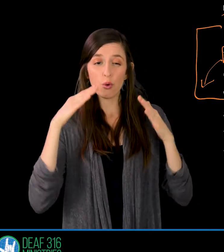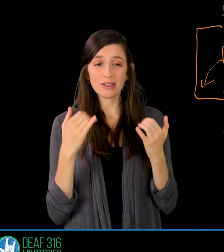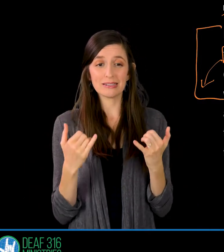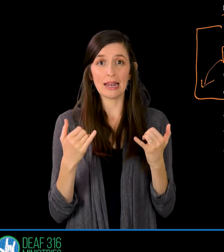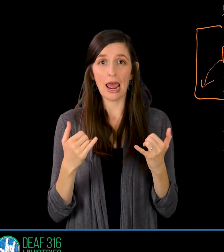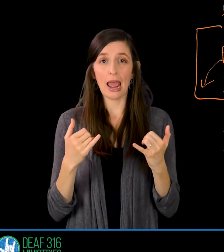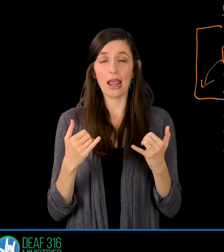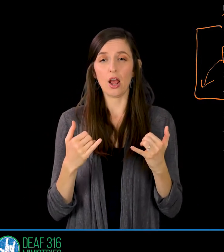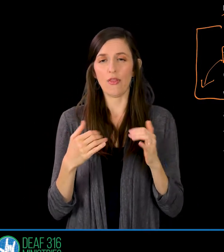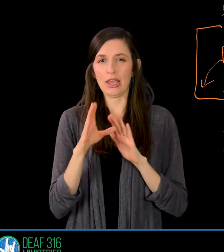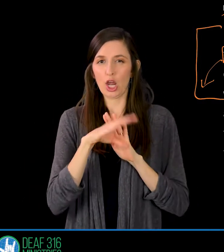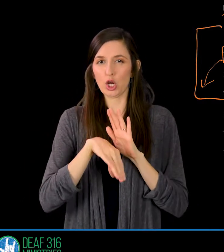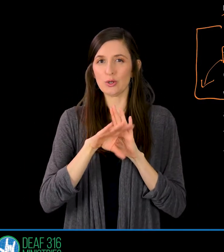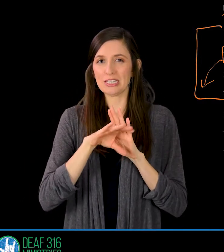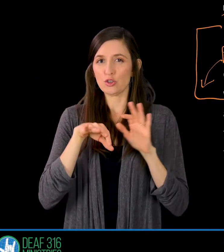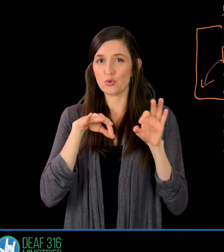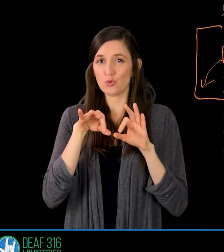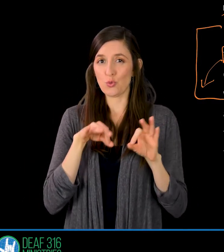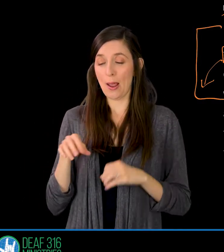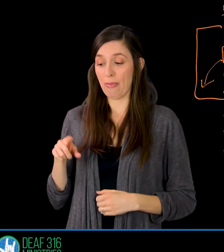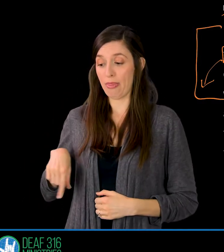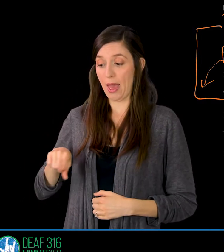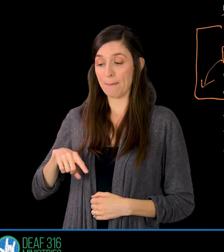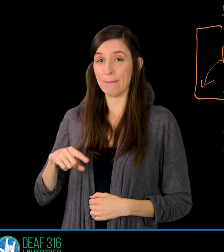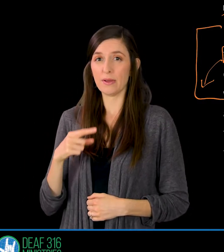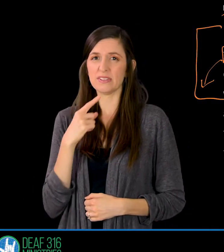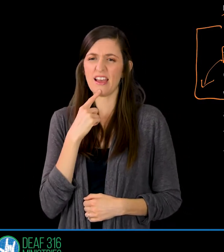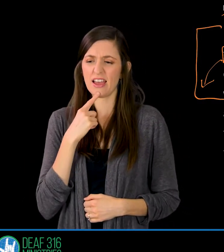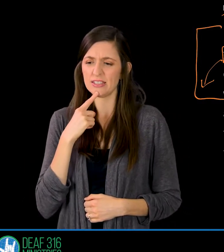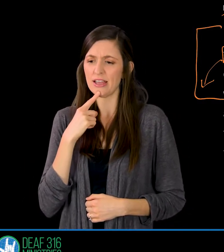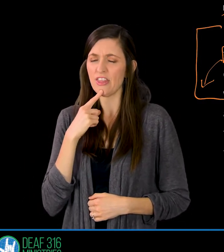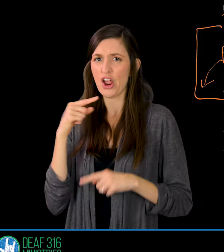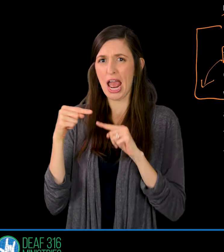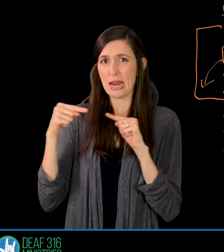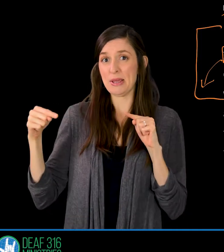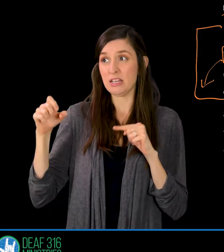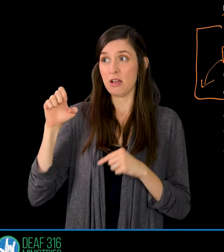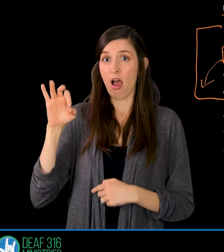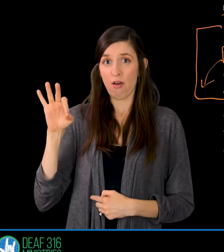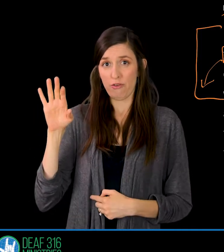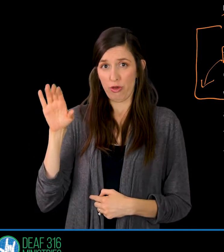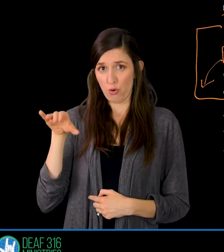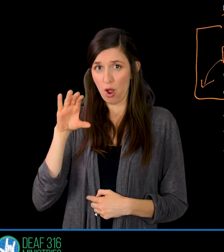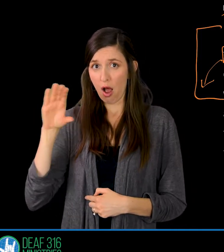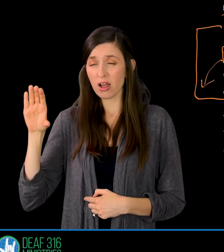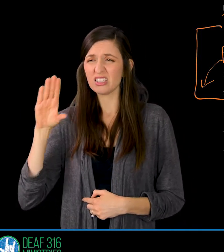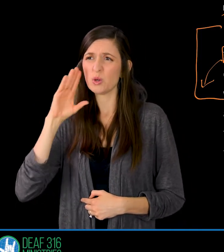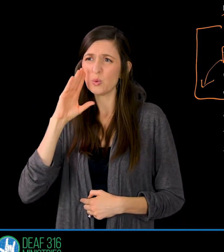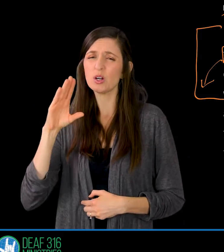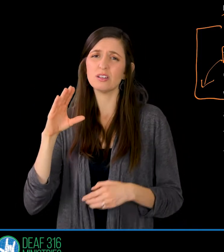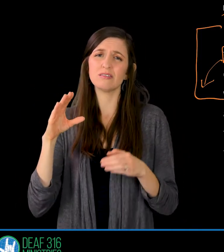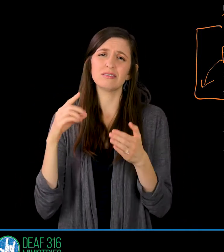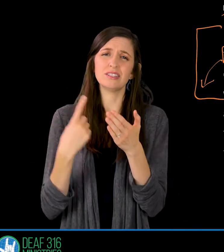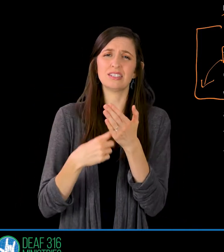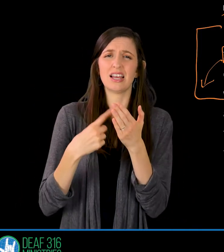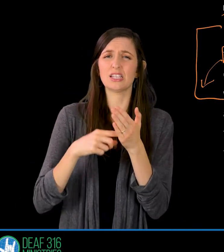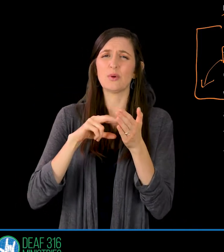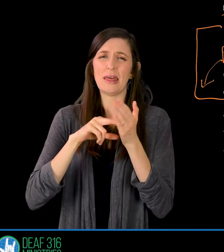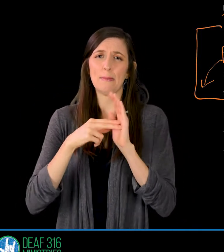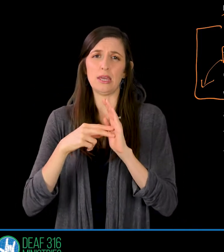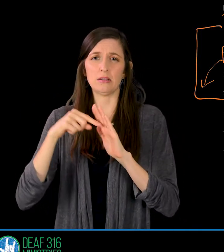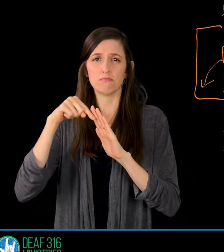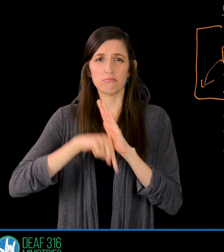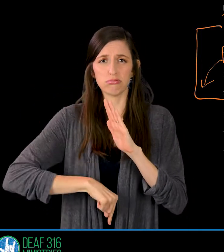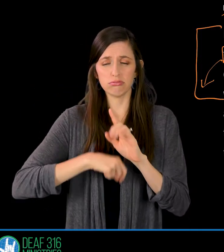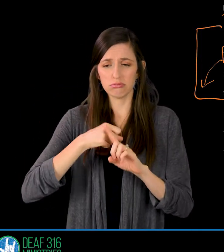on these characteristics. So notice he says that they're enemies of the cross. We're going to spend a session on